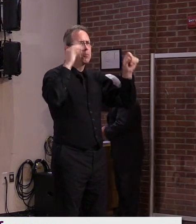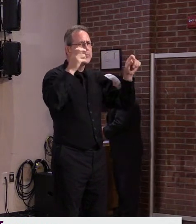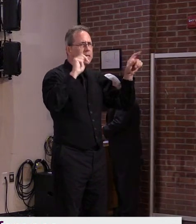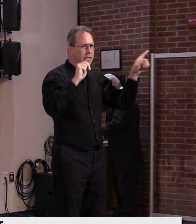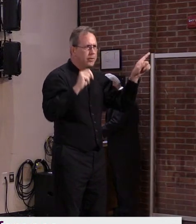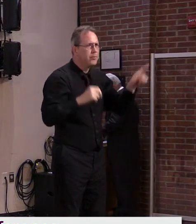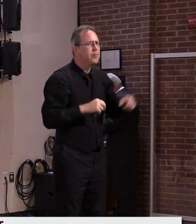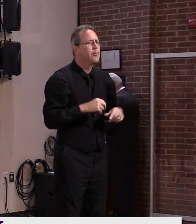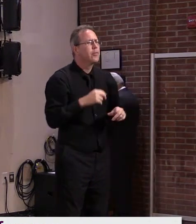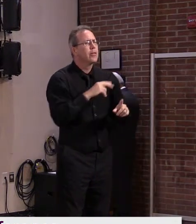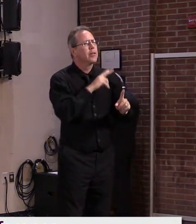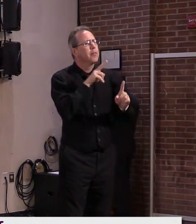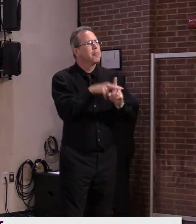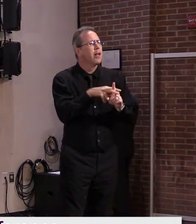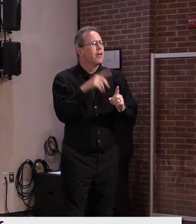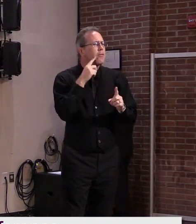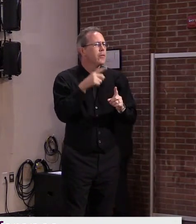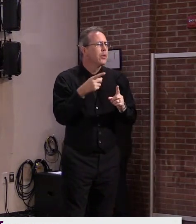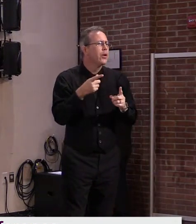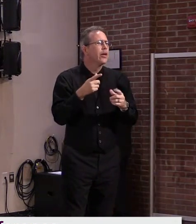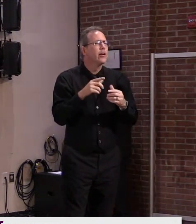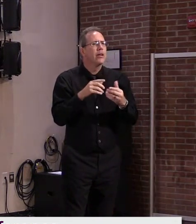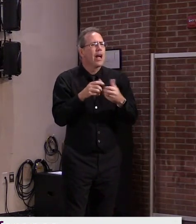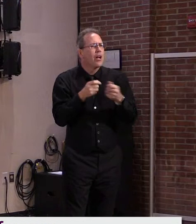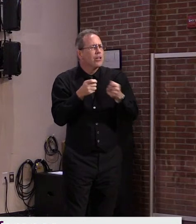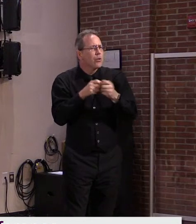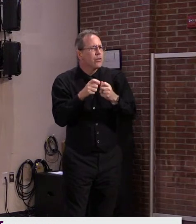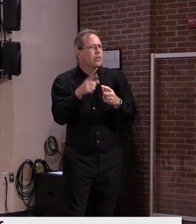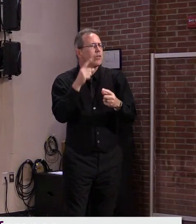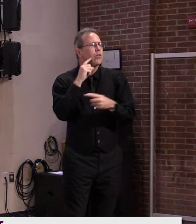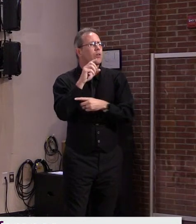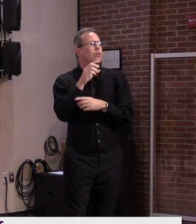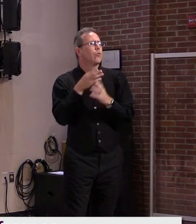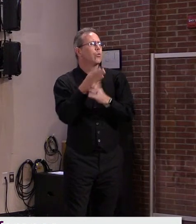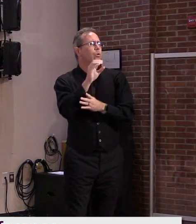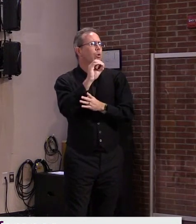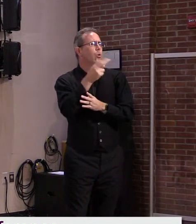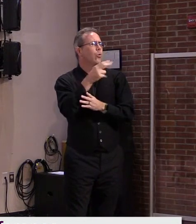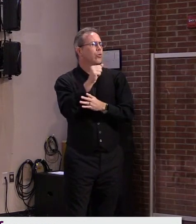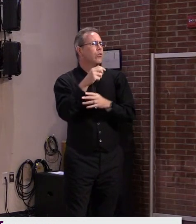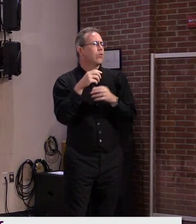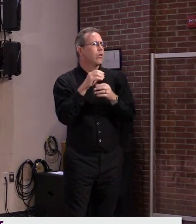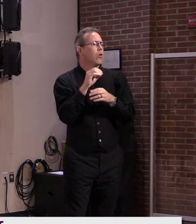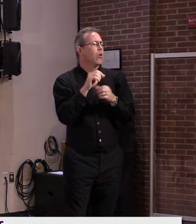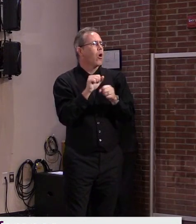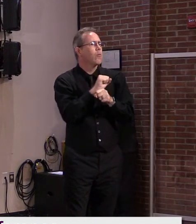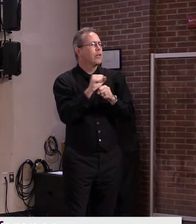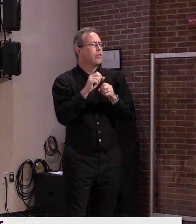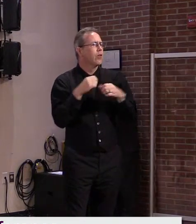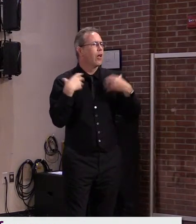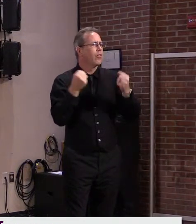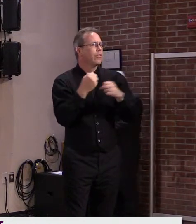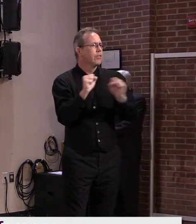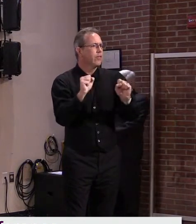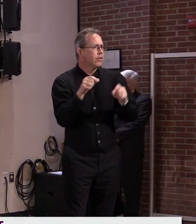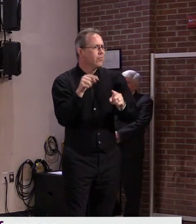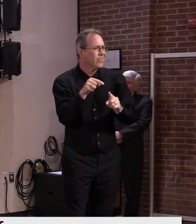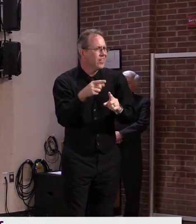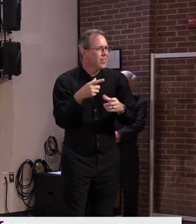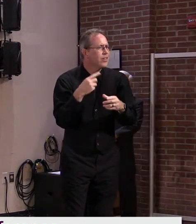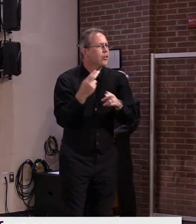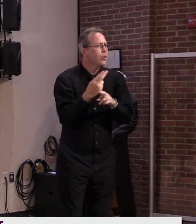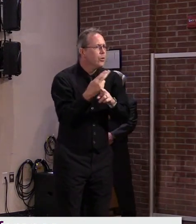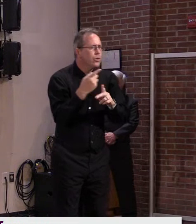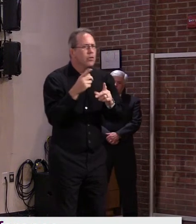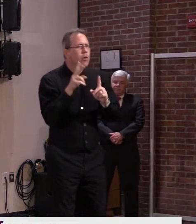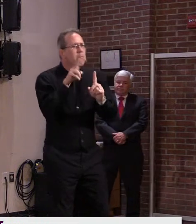from that. We are Department of Labor and Agency of Education staff are going to be meeting on that in the near future to start understanding the specifics